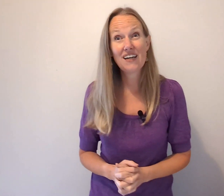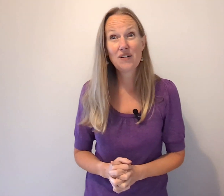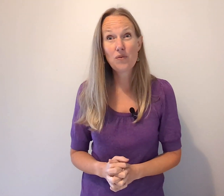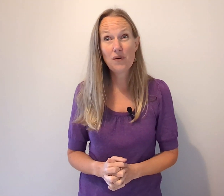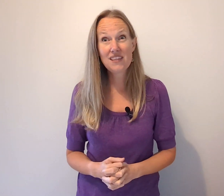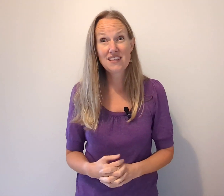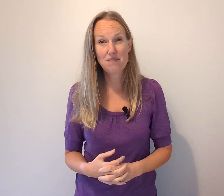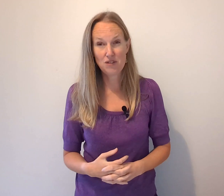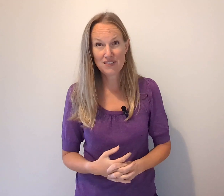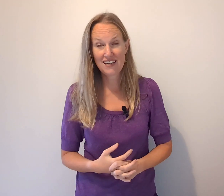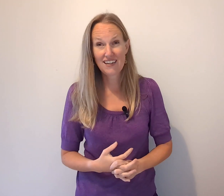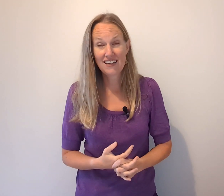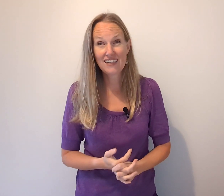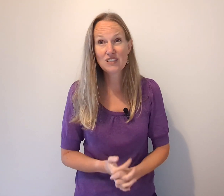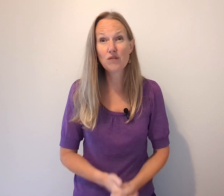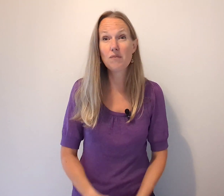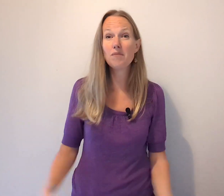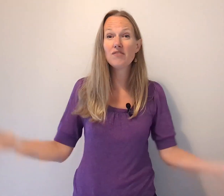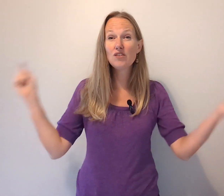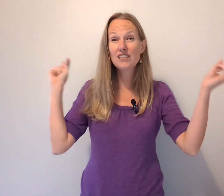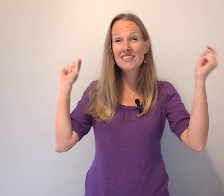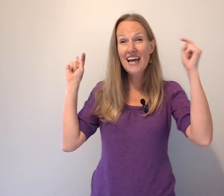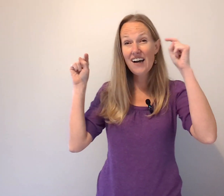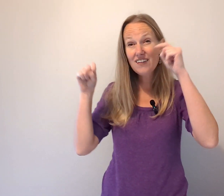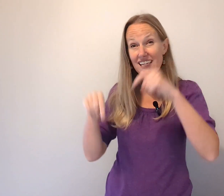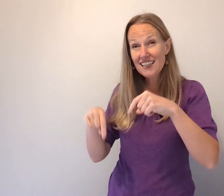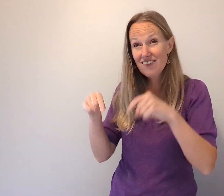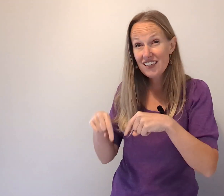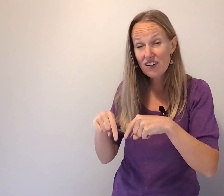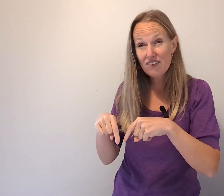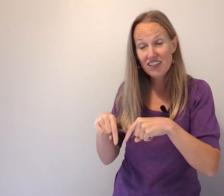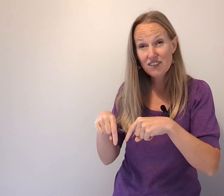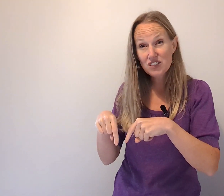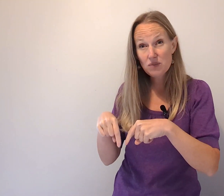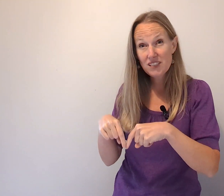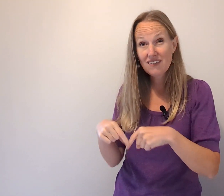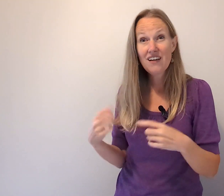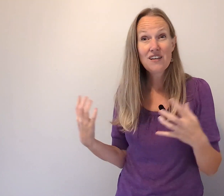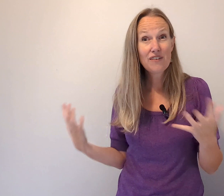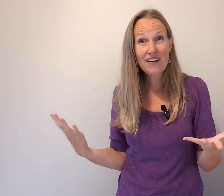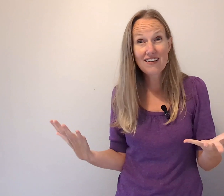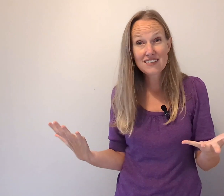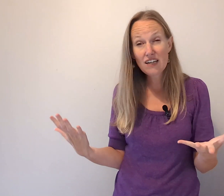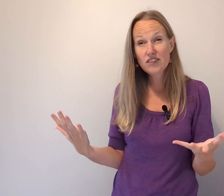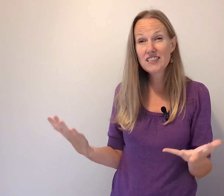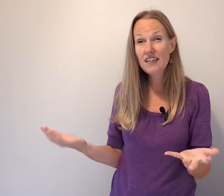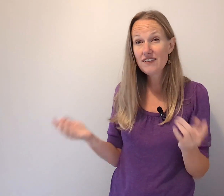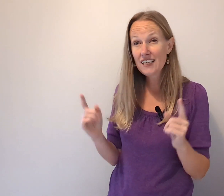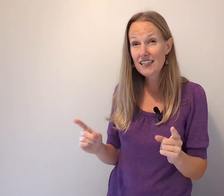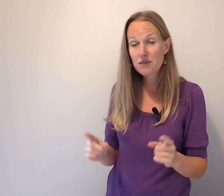sign with the music. Okay, so remember, if you look down in the video or video description, you'll find lots of helpful stuff like a link to